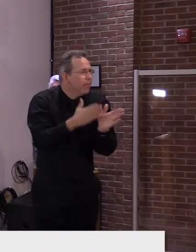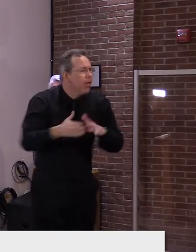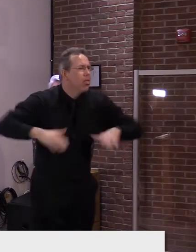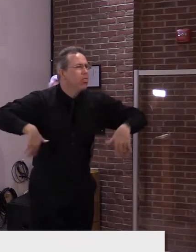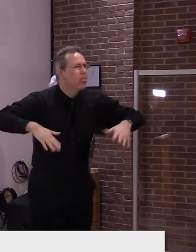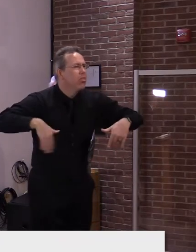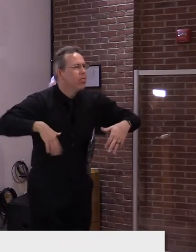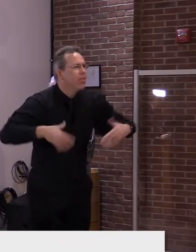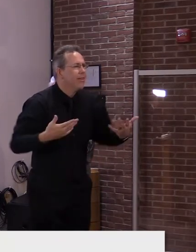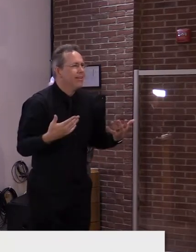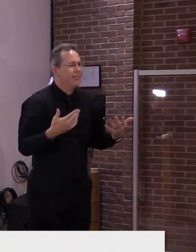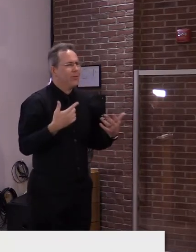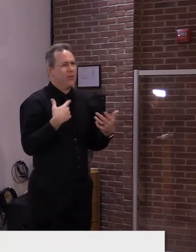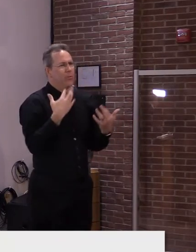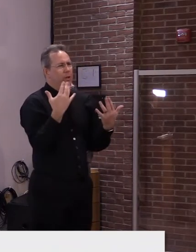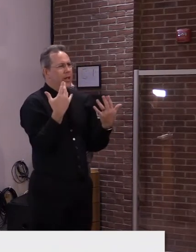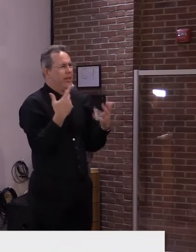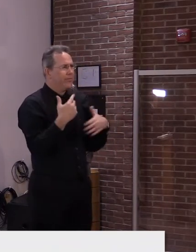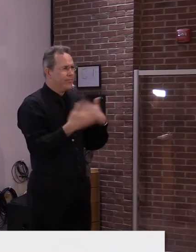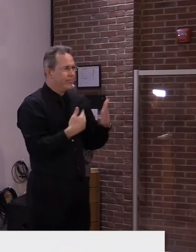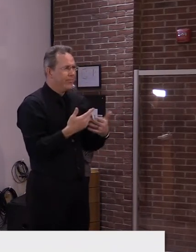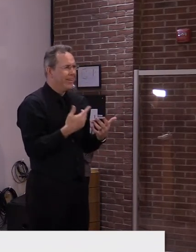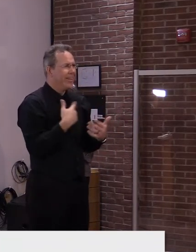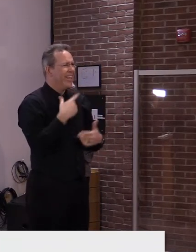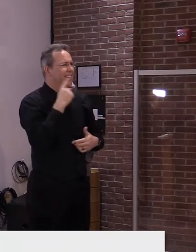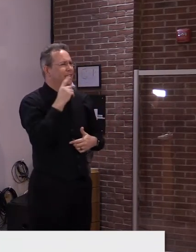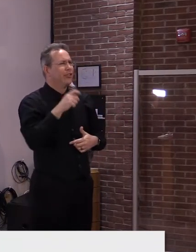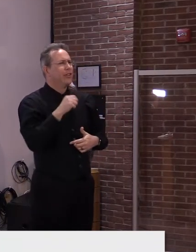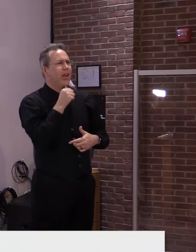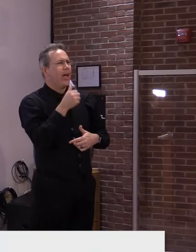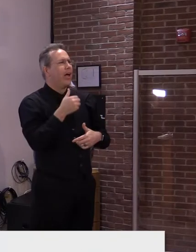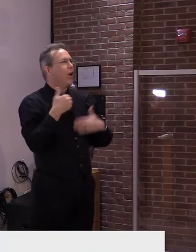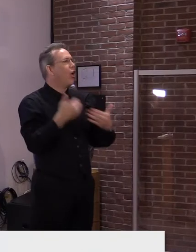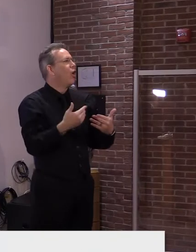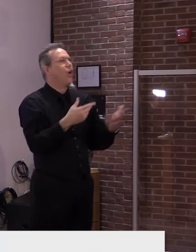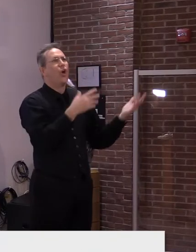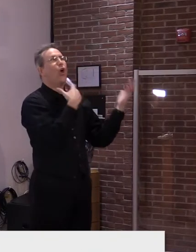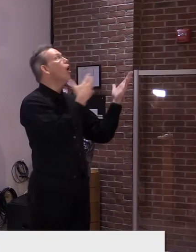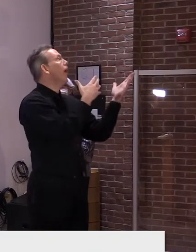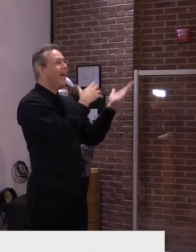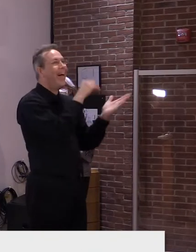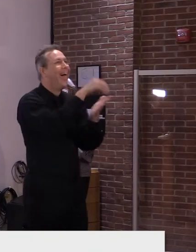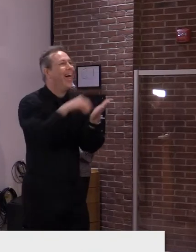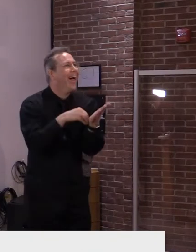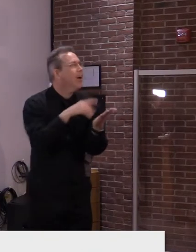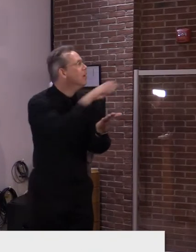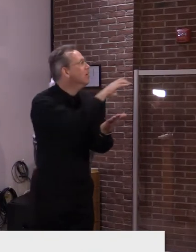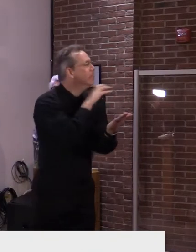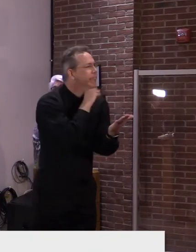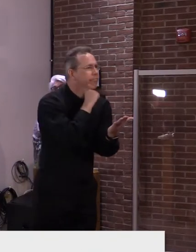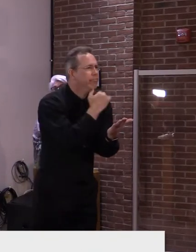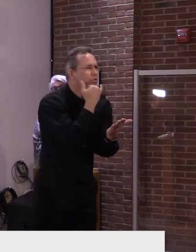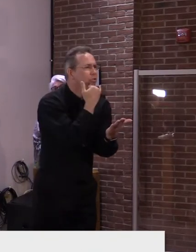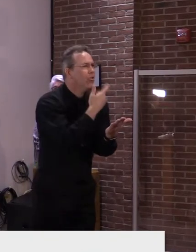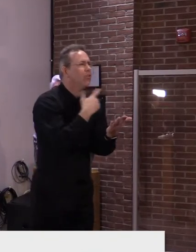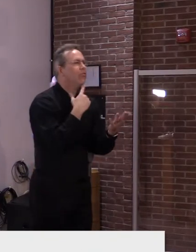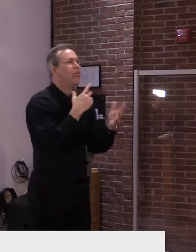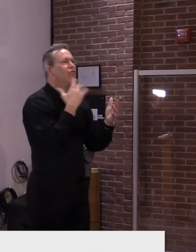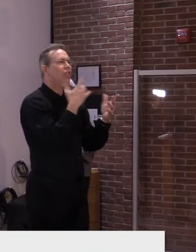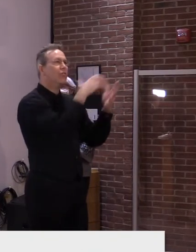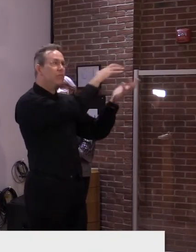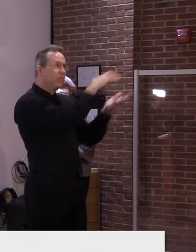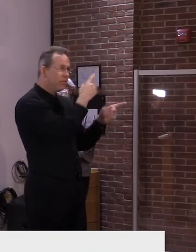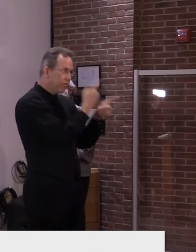my concerns about that. There's, at this point in time, it appears to me, we should at least figure